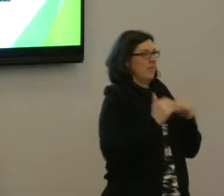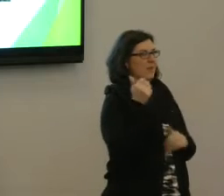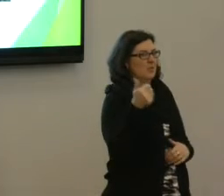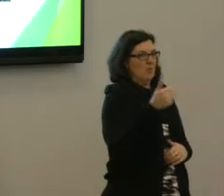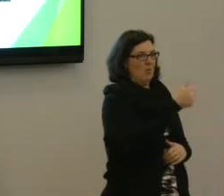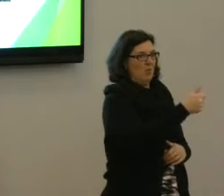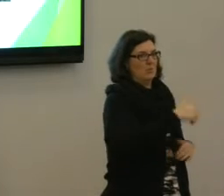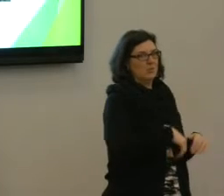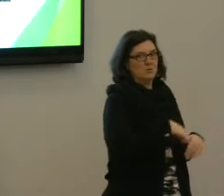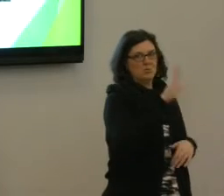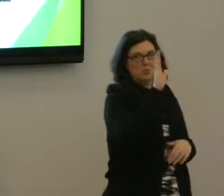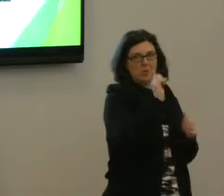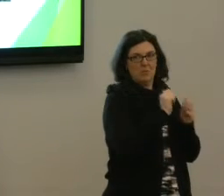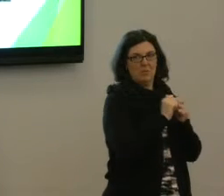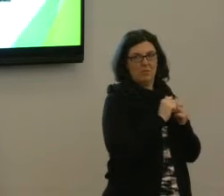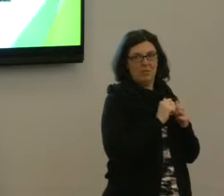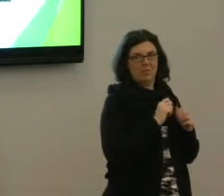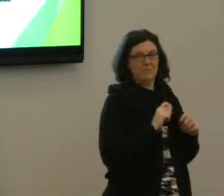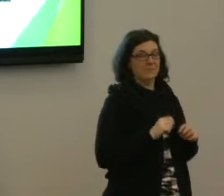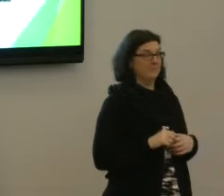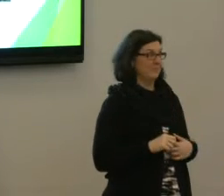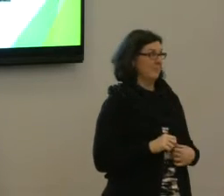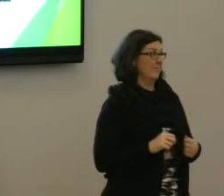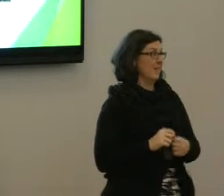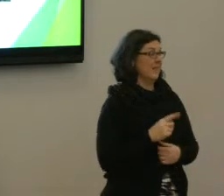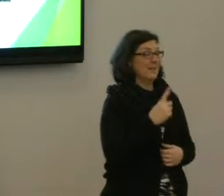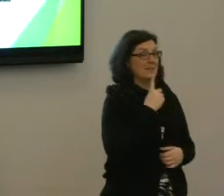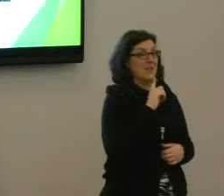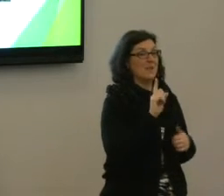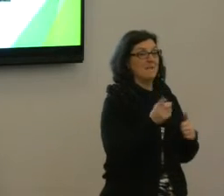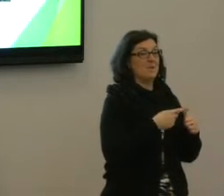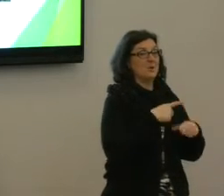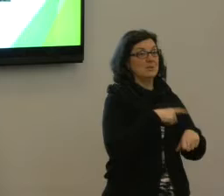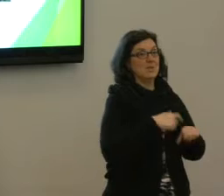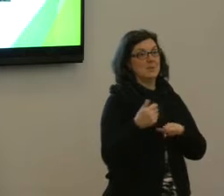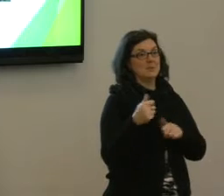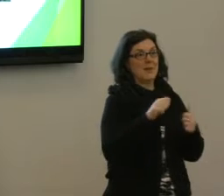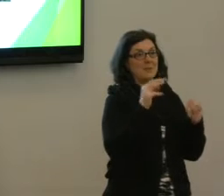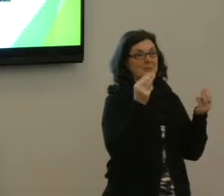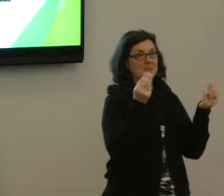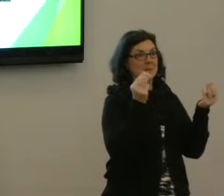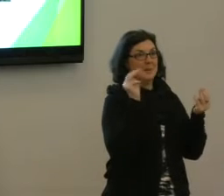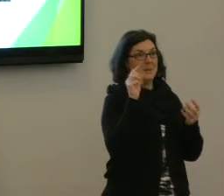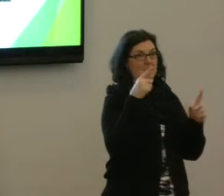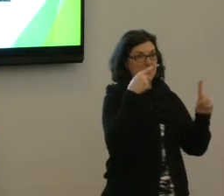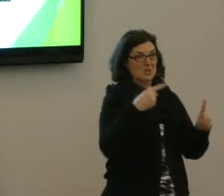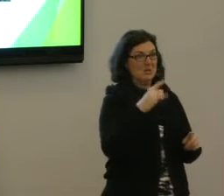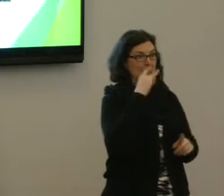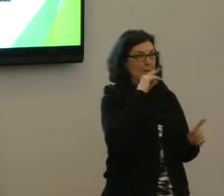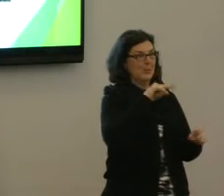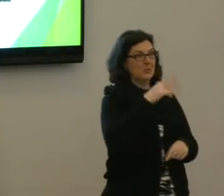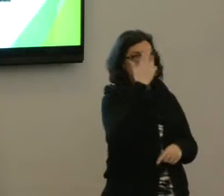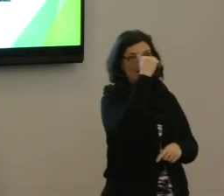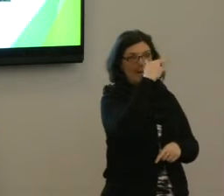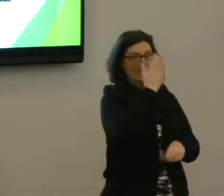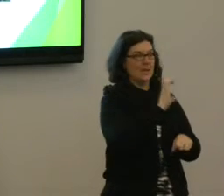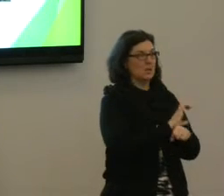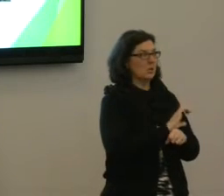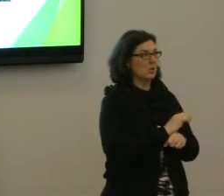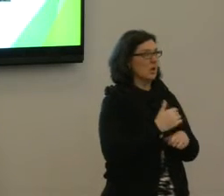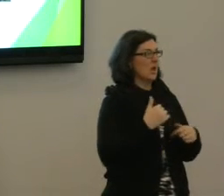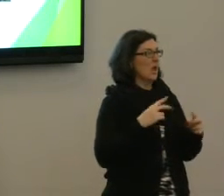which you grew up with? I always say this, the first time this Baptist missionary kid went to a Catholic church, I was